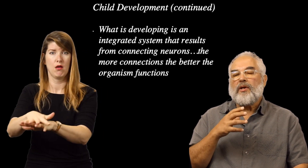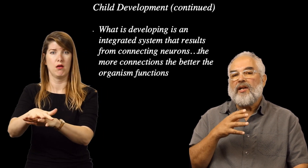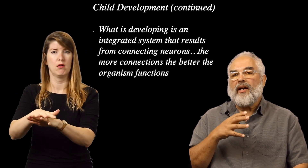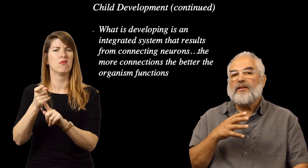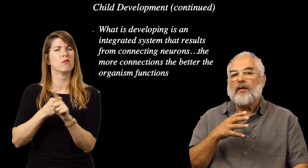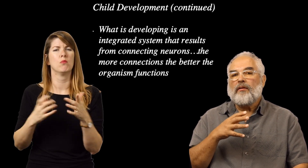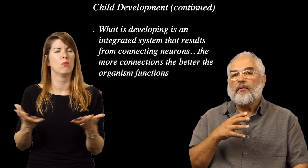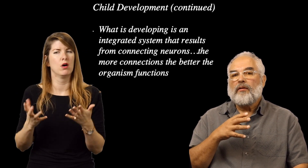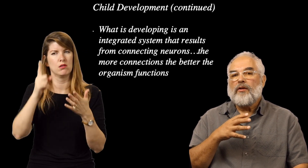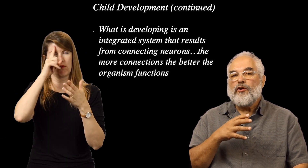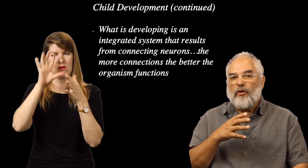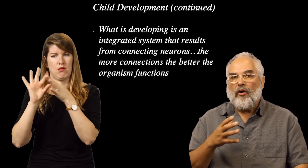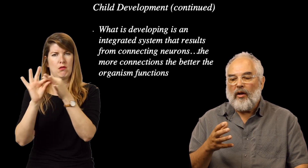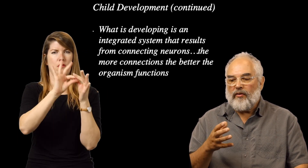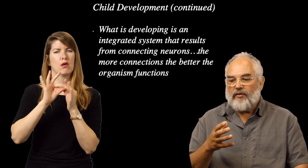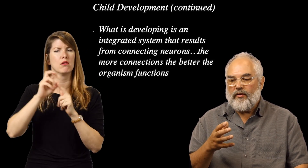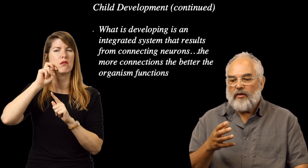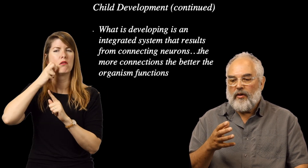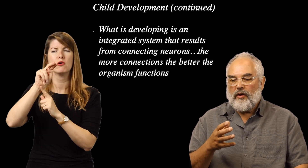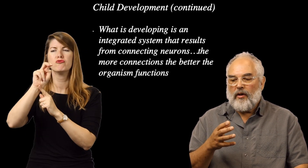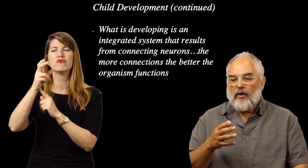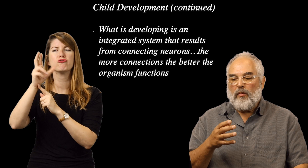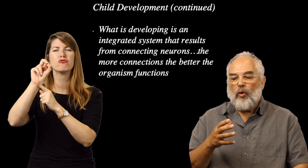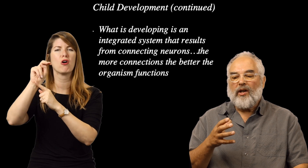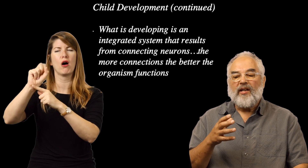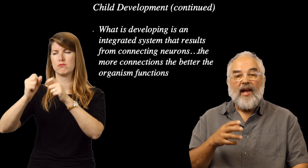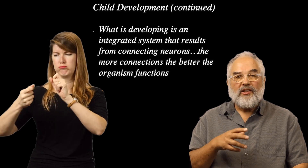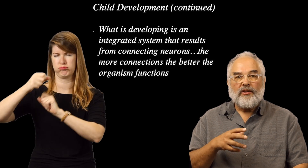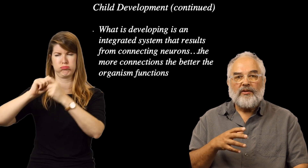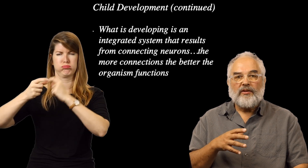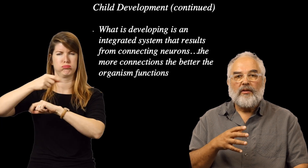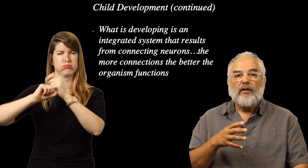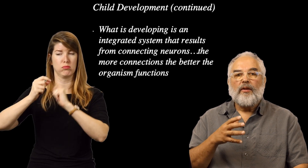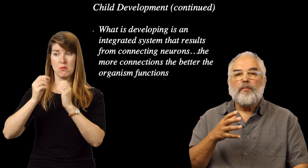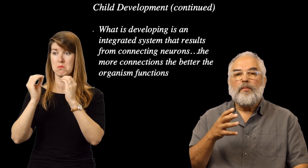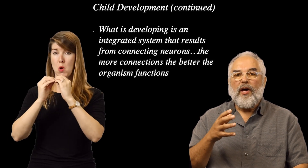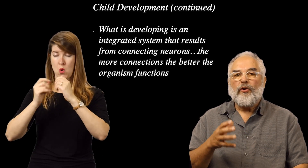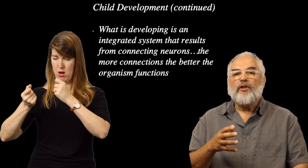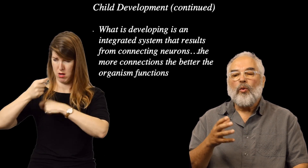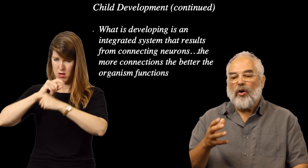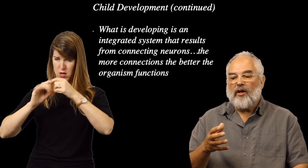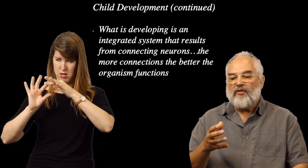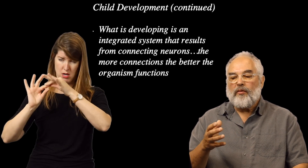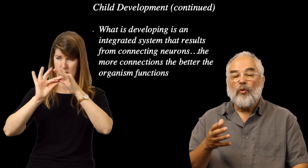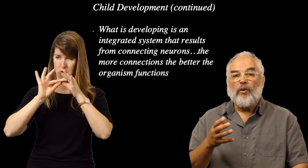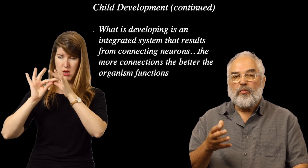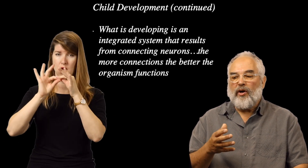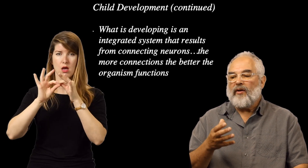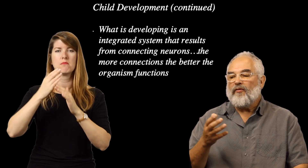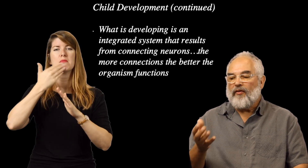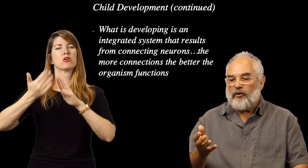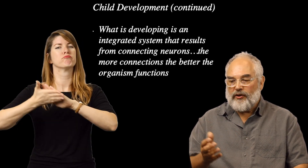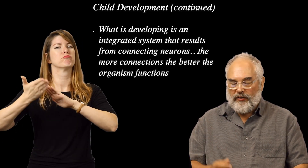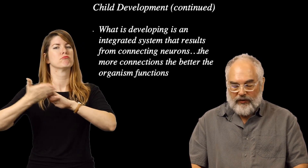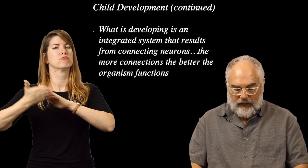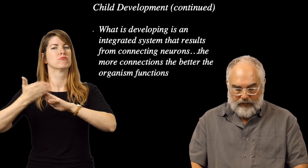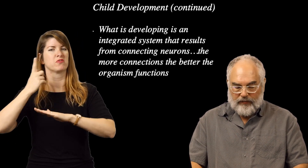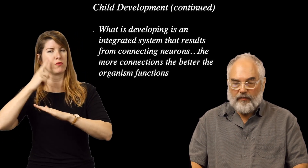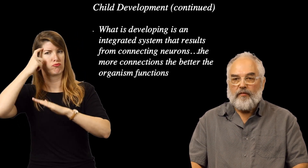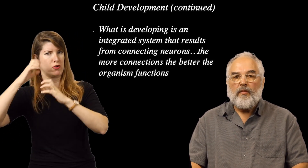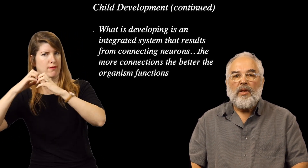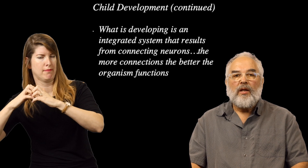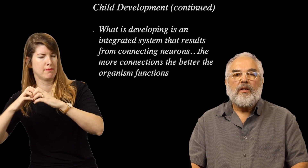results from connecting neurons. The more connections, the better the organism or the brain